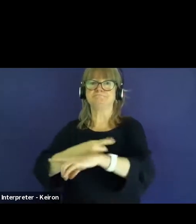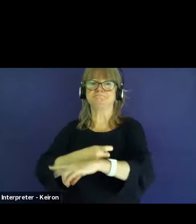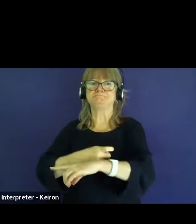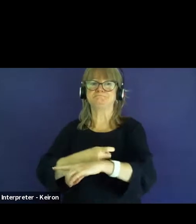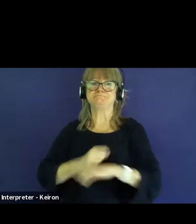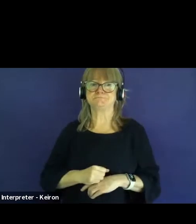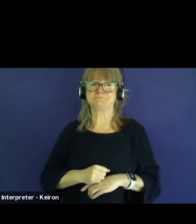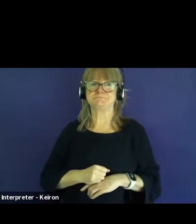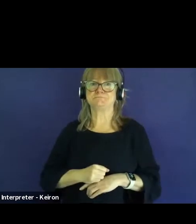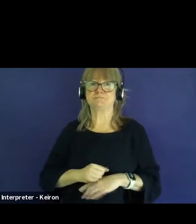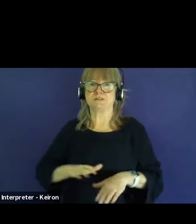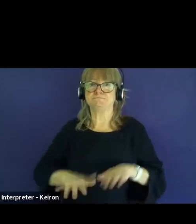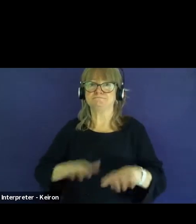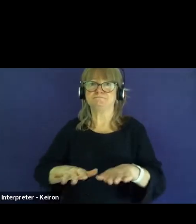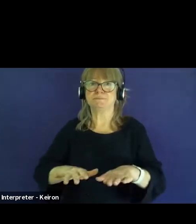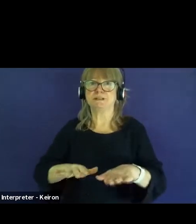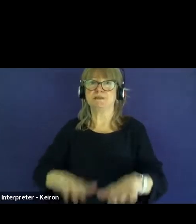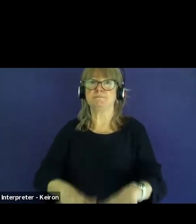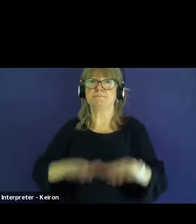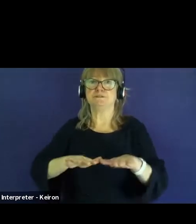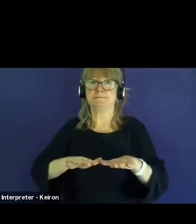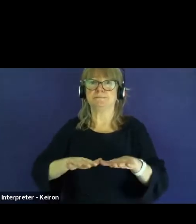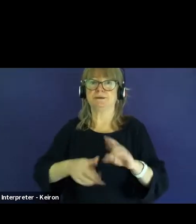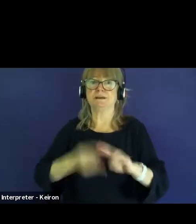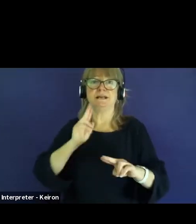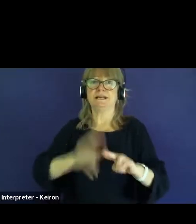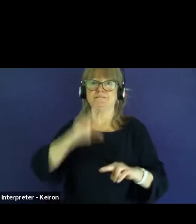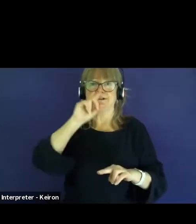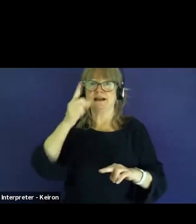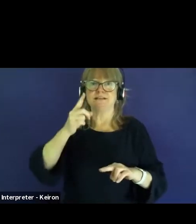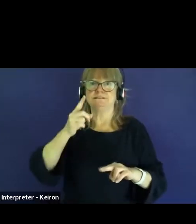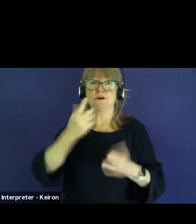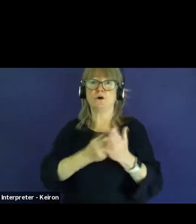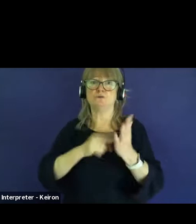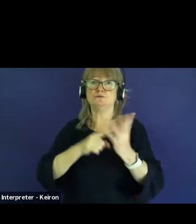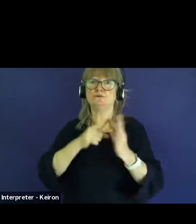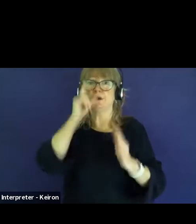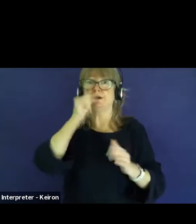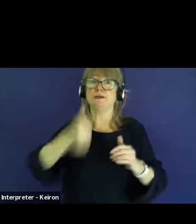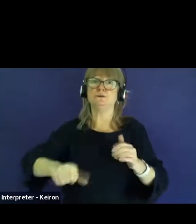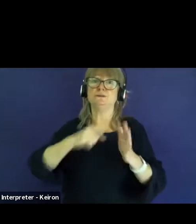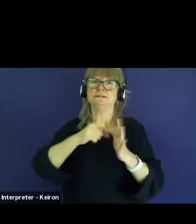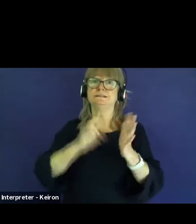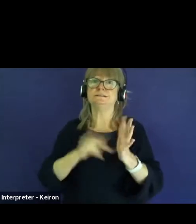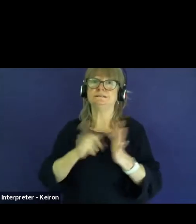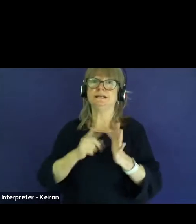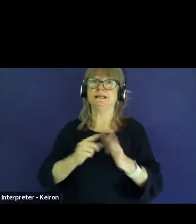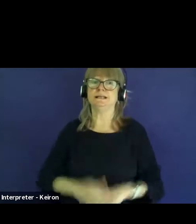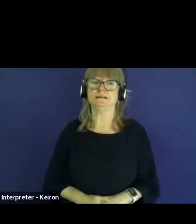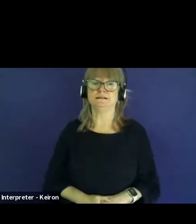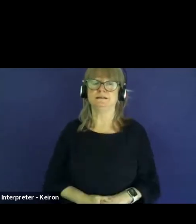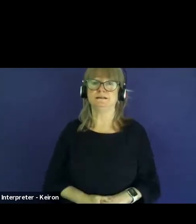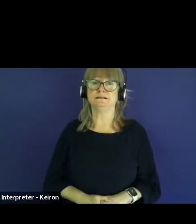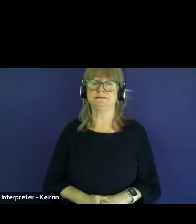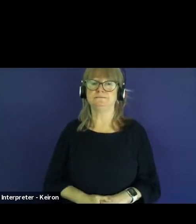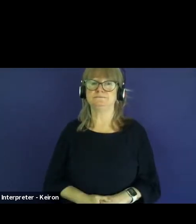go into a push-up from here. So if you can't do it on your toes, drop to your knees, and we're going to come into a push-up. Then we're going to come back onto our